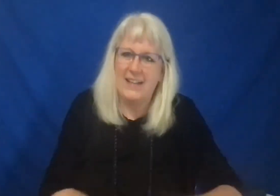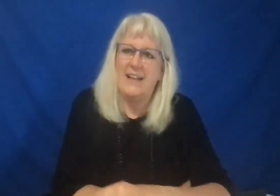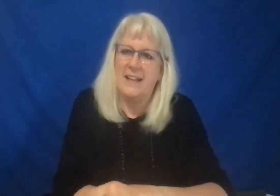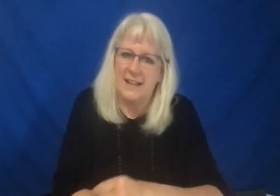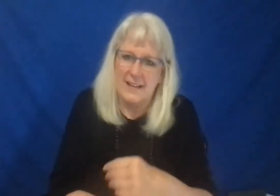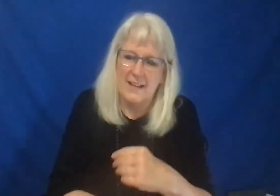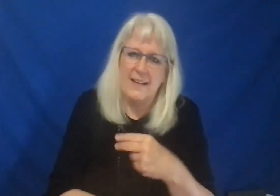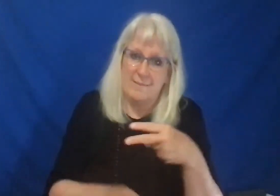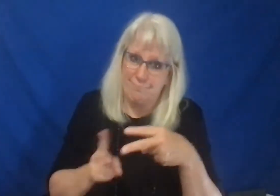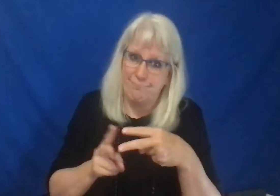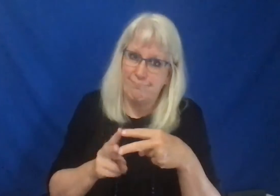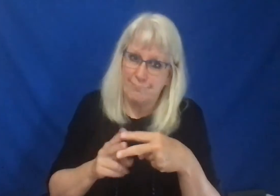I mean, it's a standby classic.